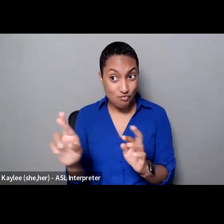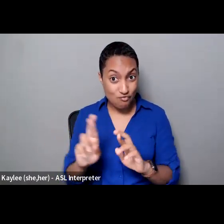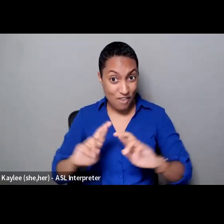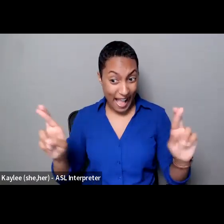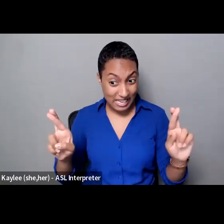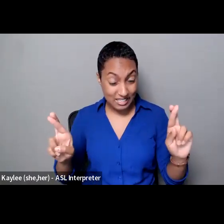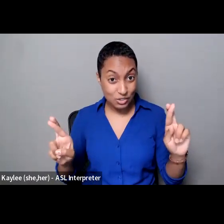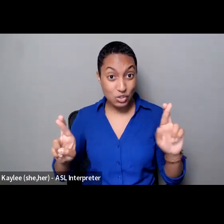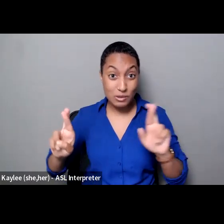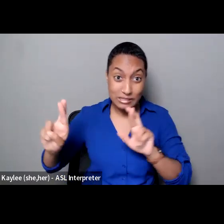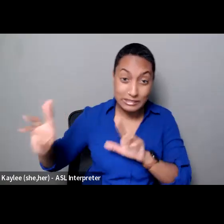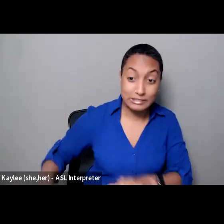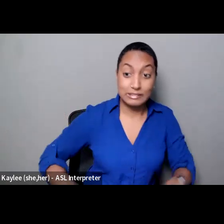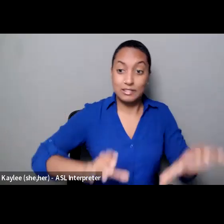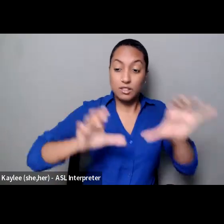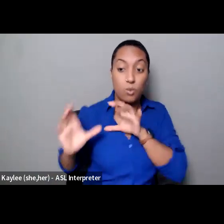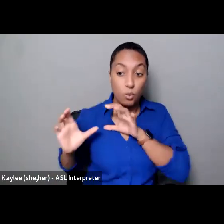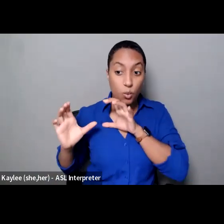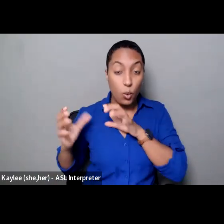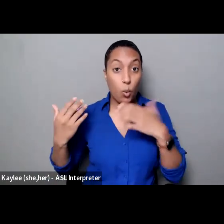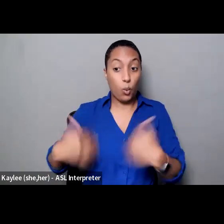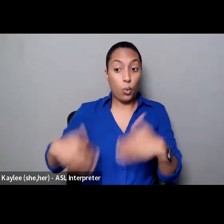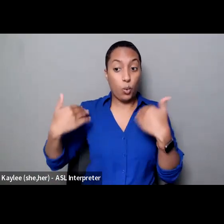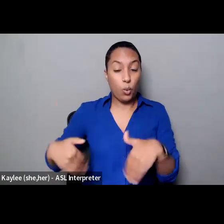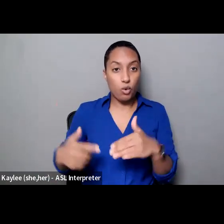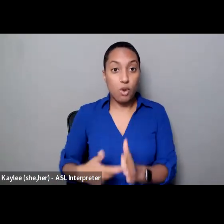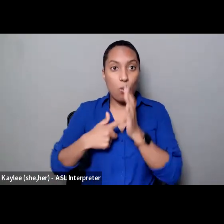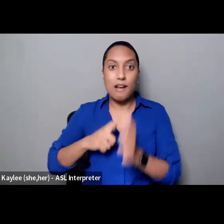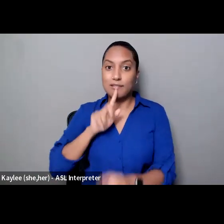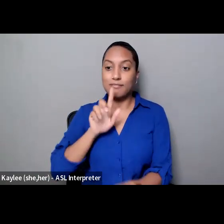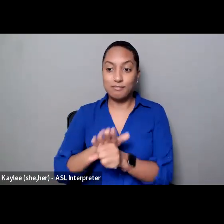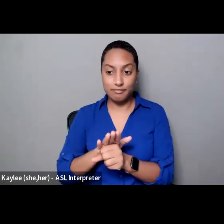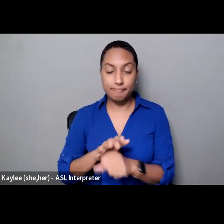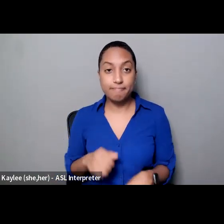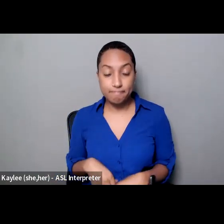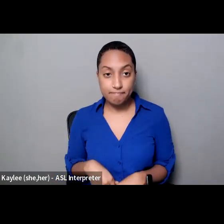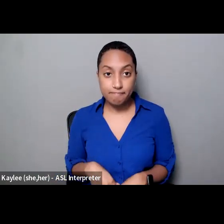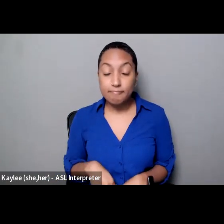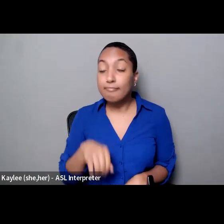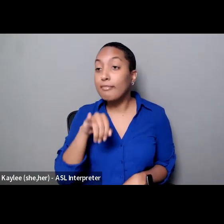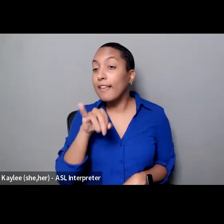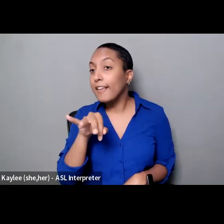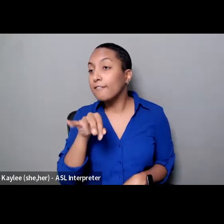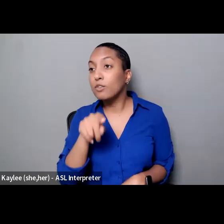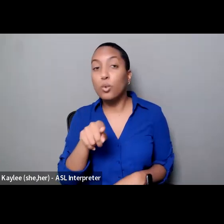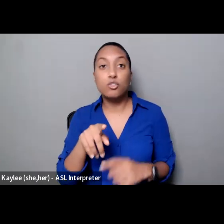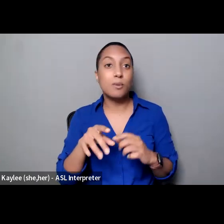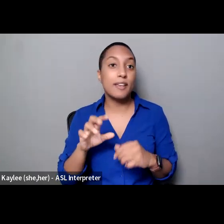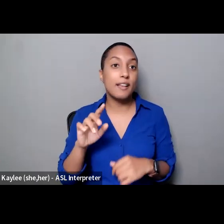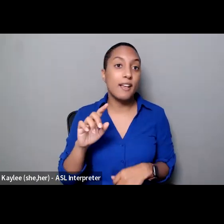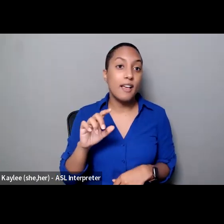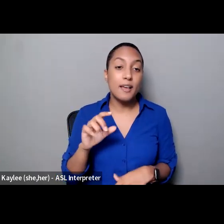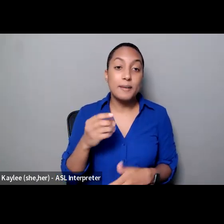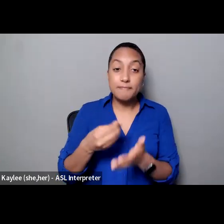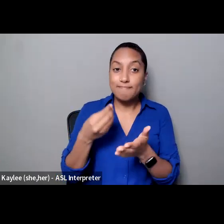DEI initiative. If you're caught up in a capital campaign, if you're having challenges with a crisis